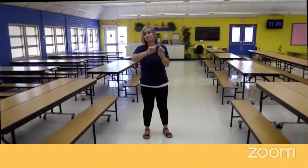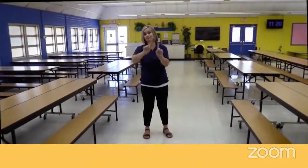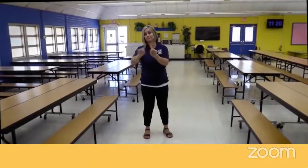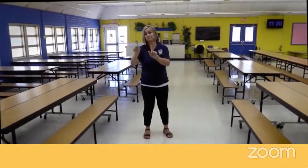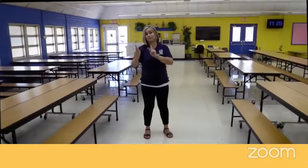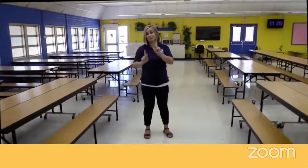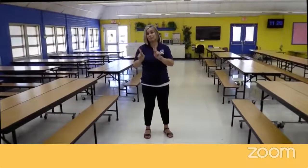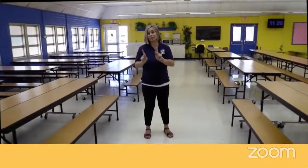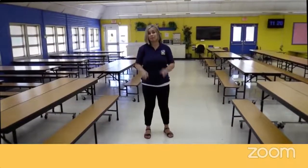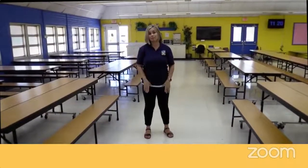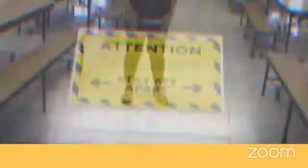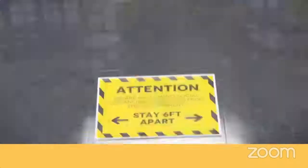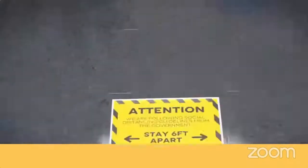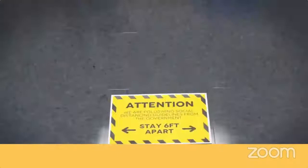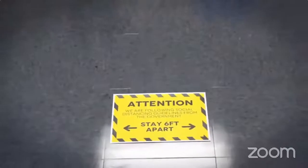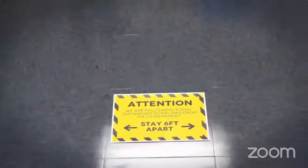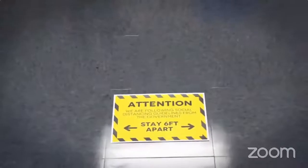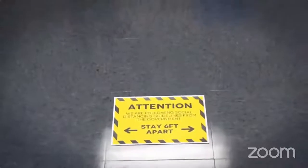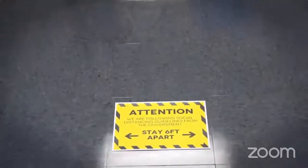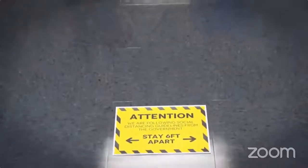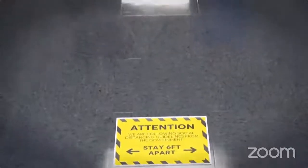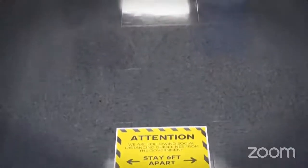direction.